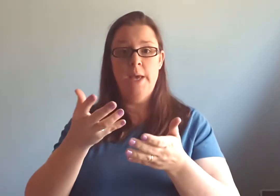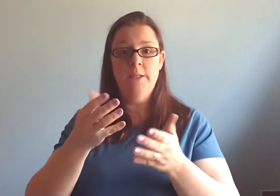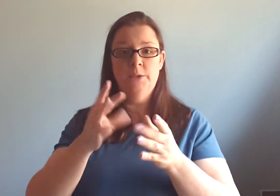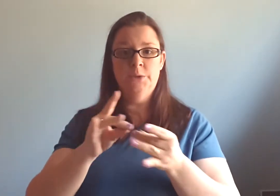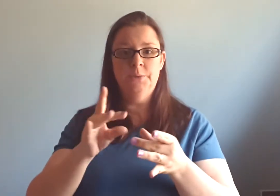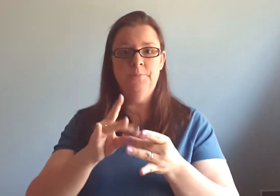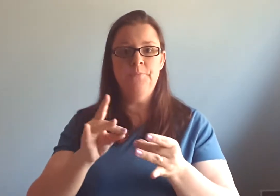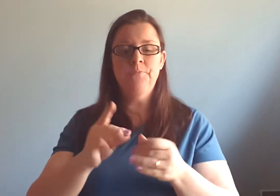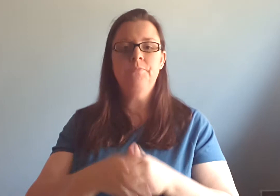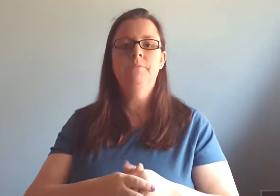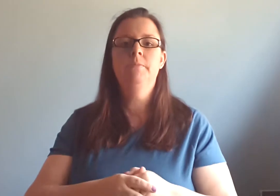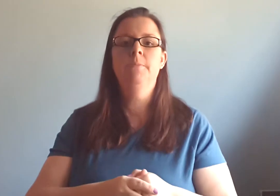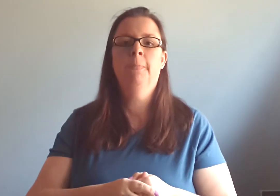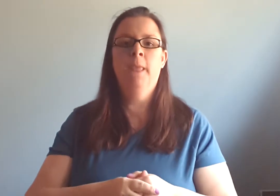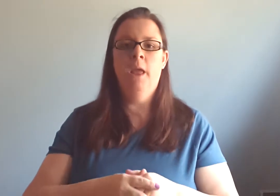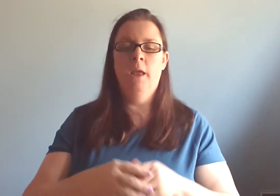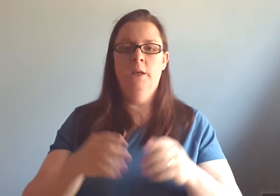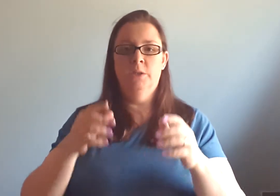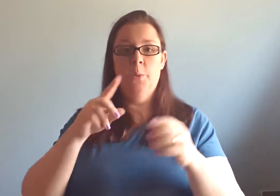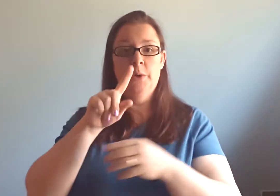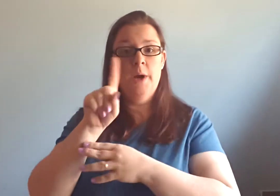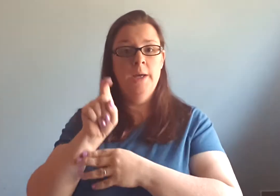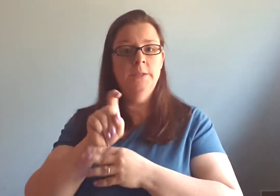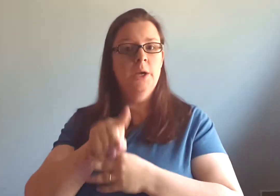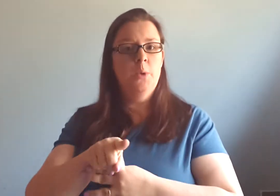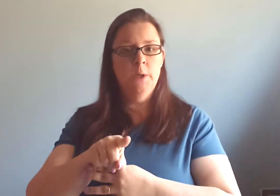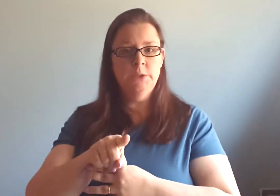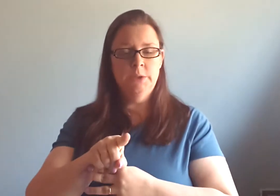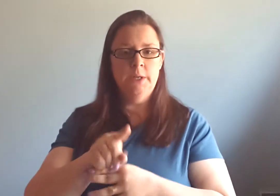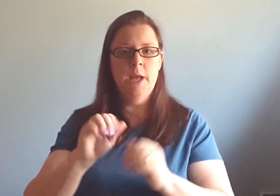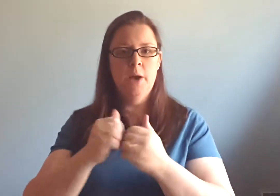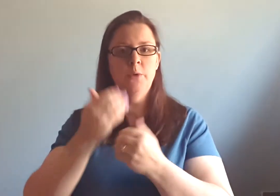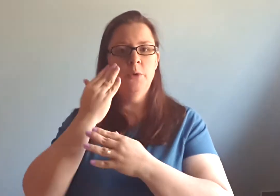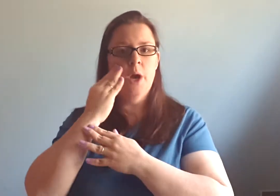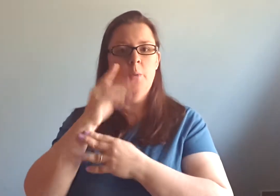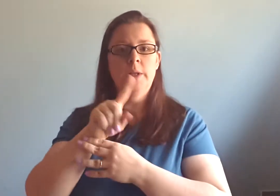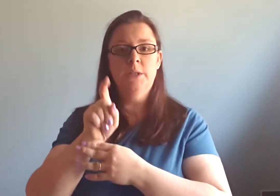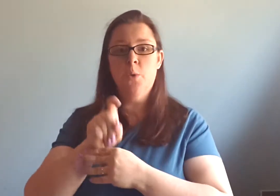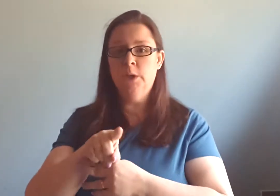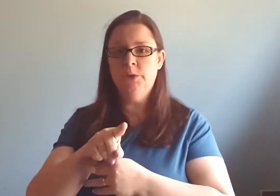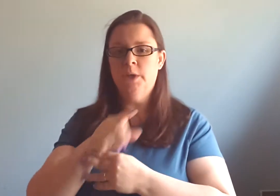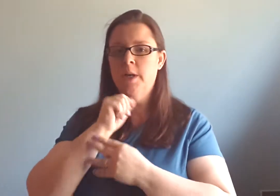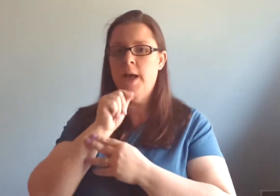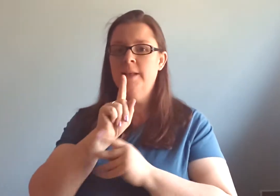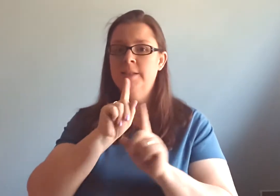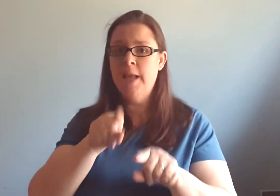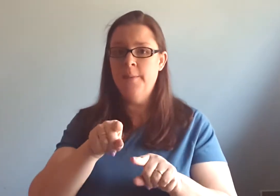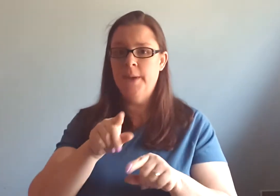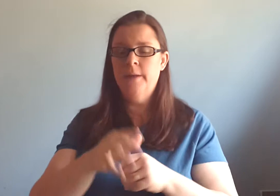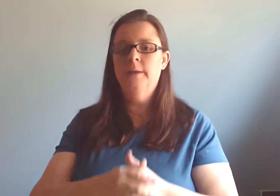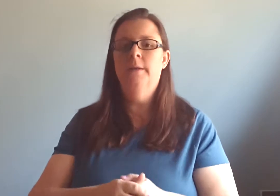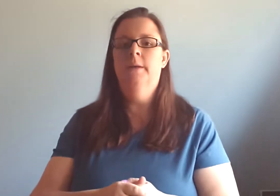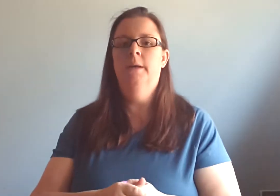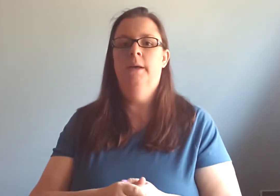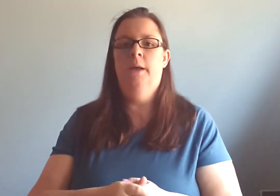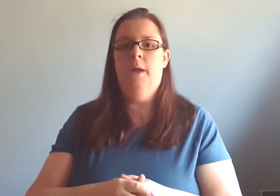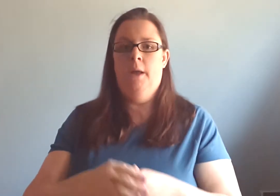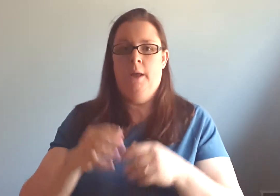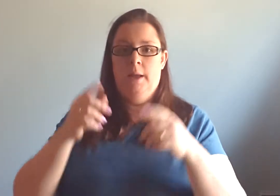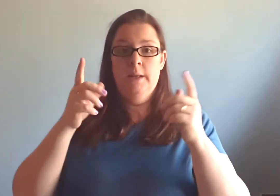message. So when you're asking a question, how do you know when it's a question and not a statement? Anytime